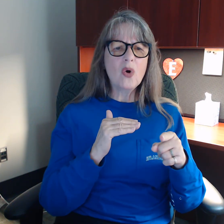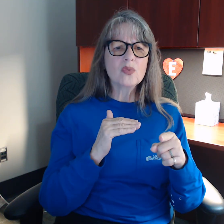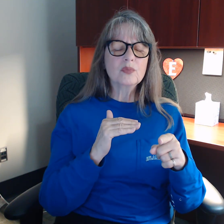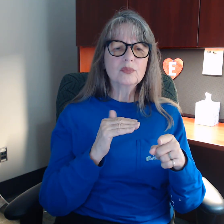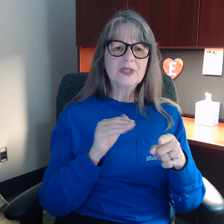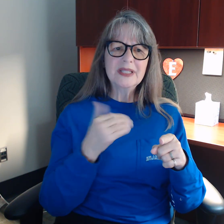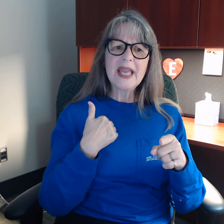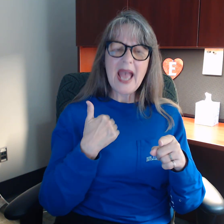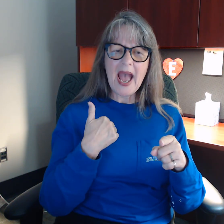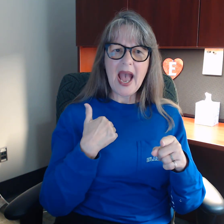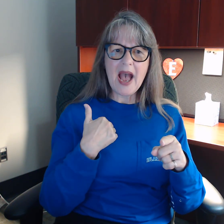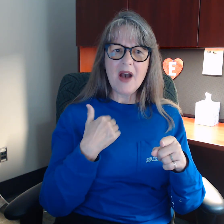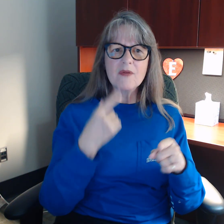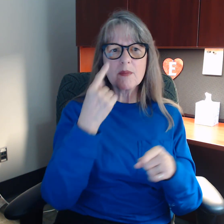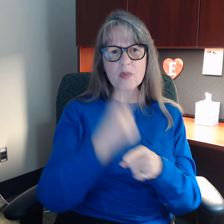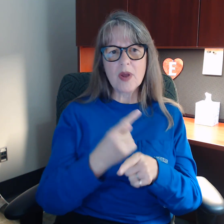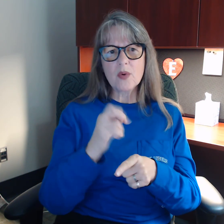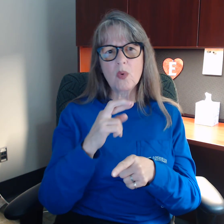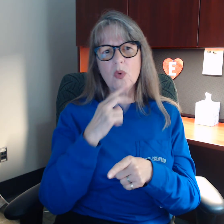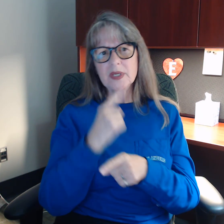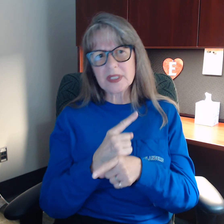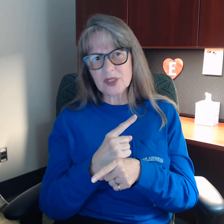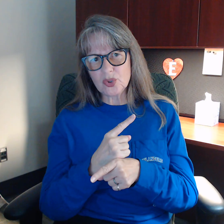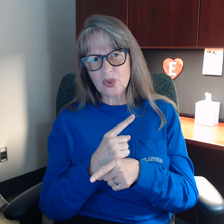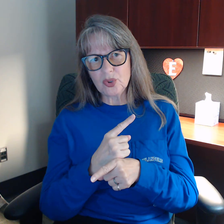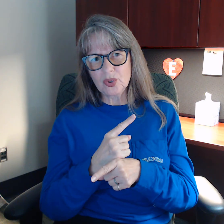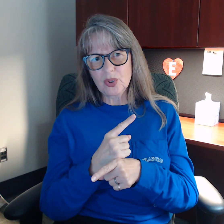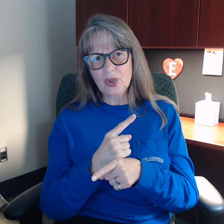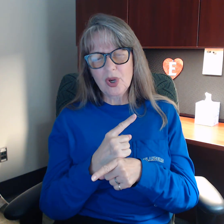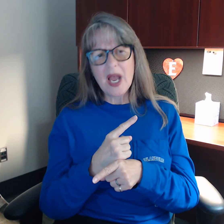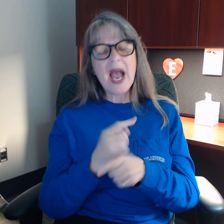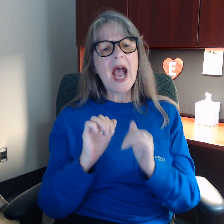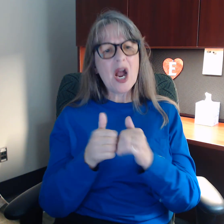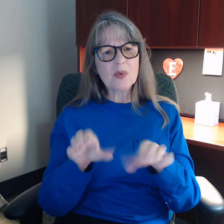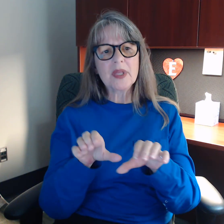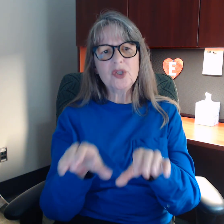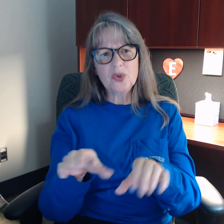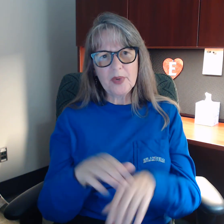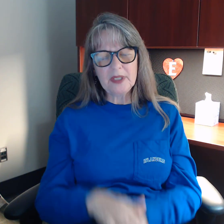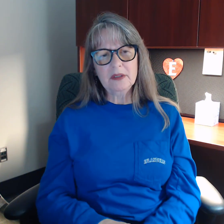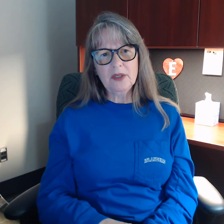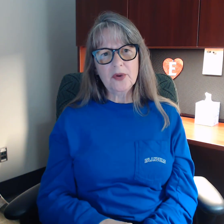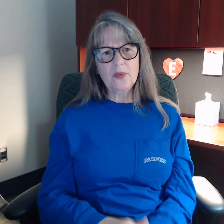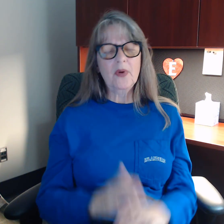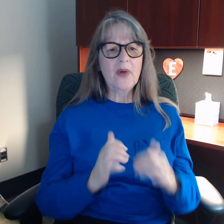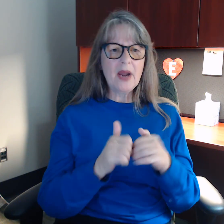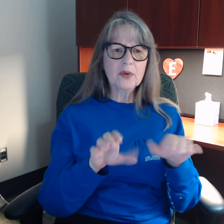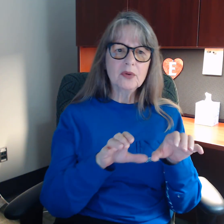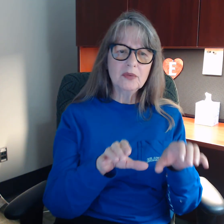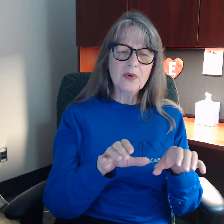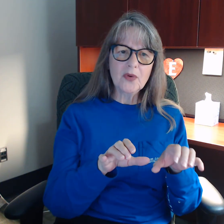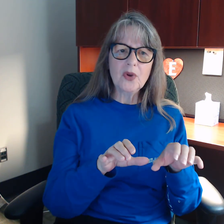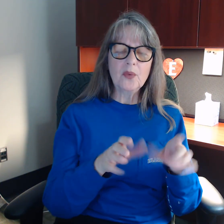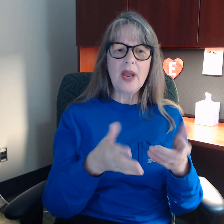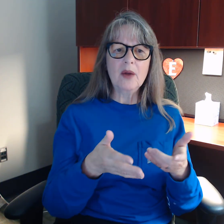Oh, did they have a brother or a sister? How are they doing? Or how are